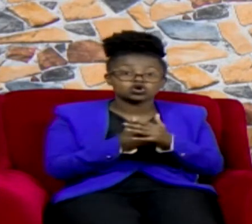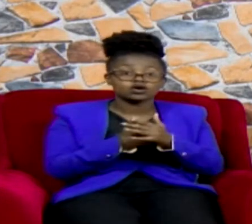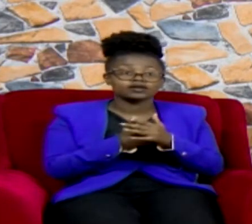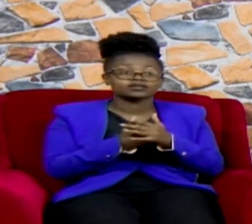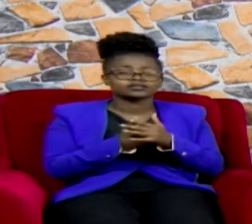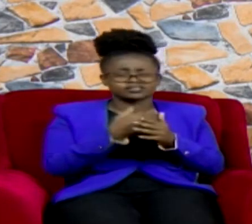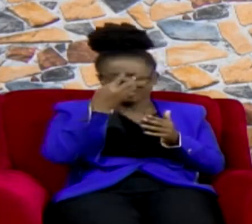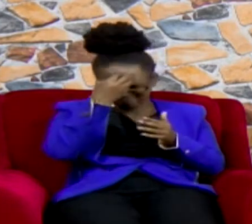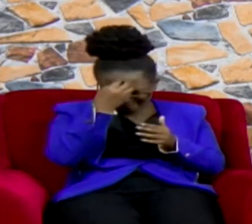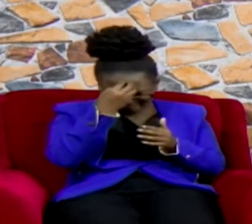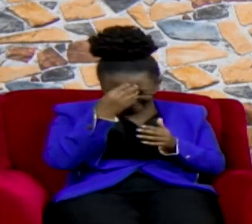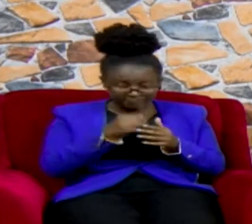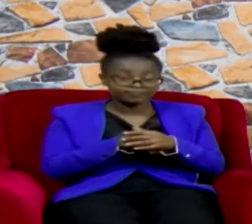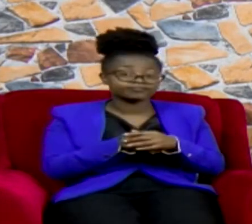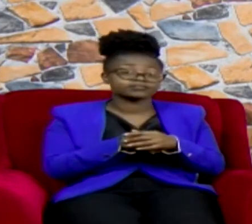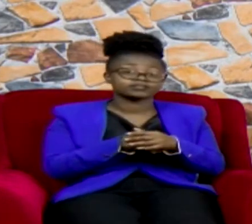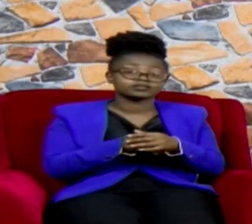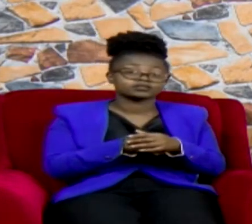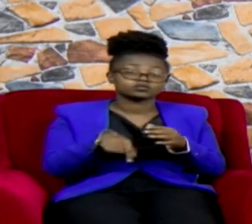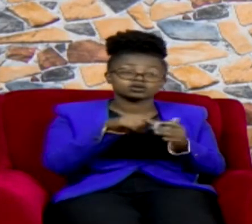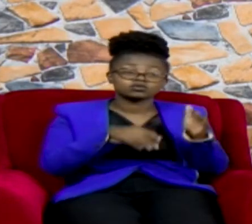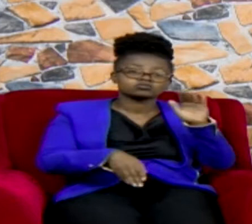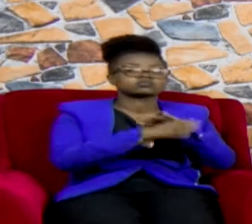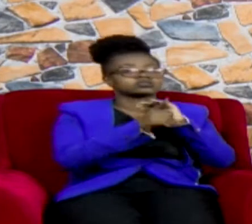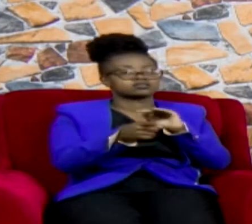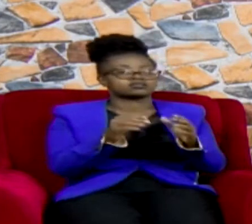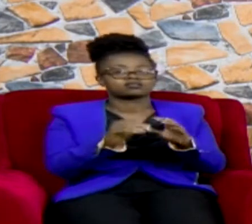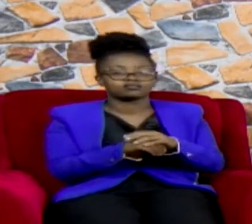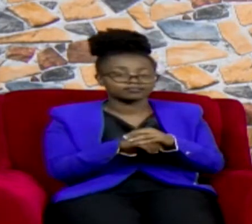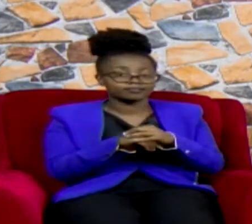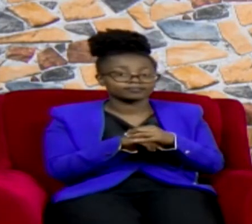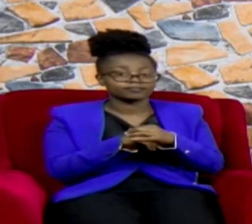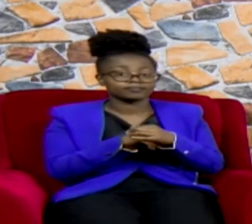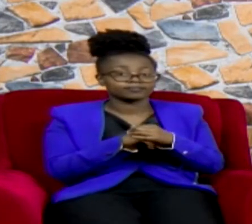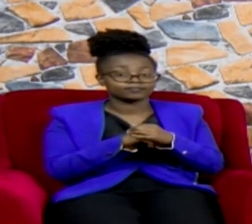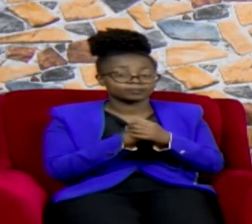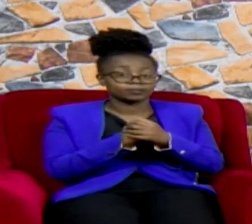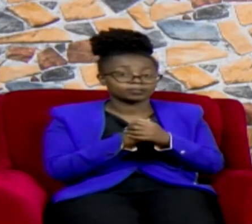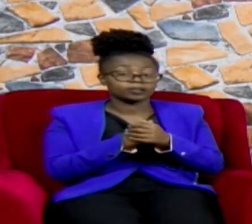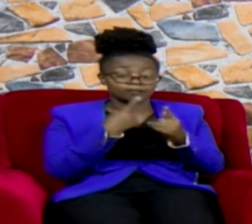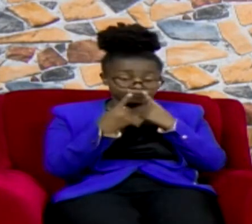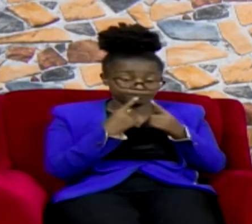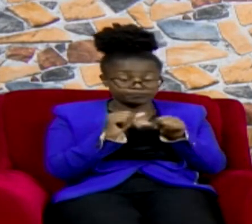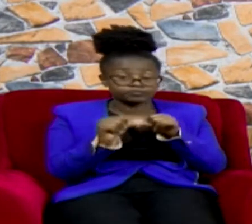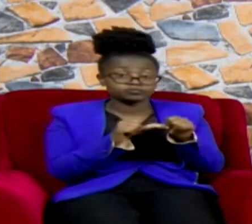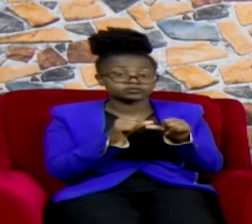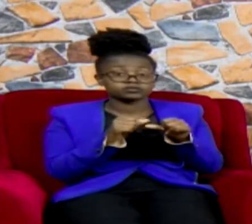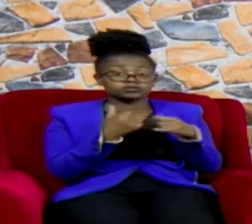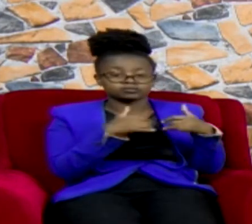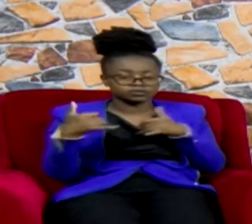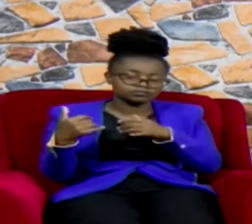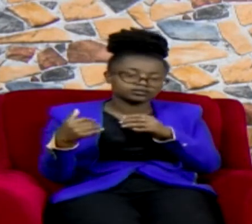so frustrated, like, oh my God, put it down. We're supposed to be kicking it. Supposed to be kicking the ball. So when you're talking about play,